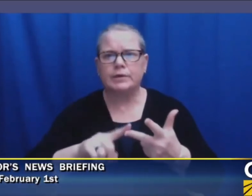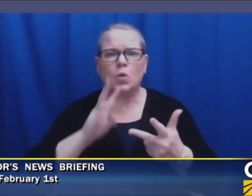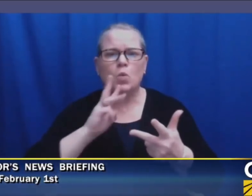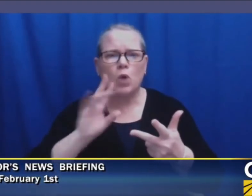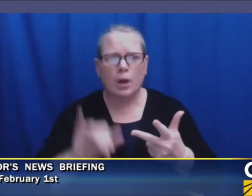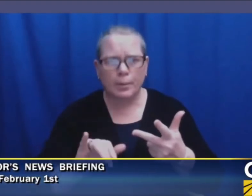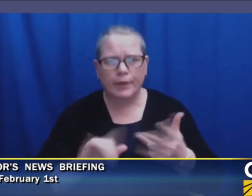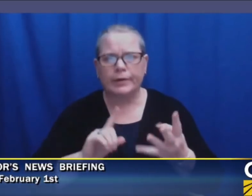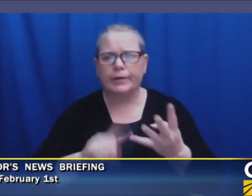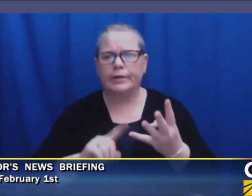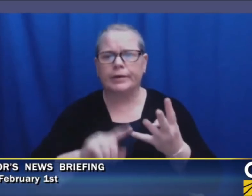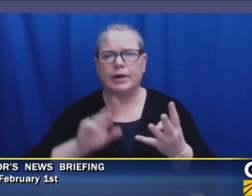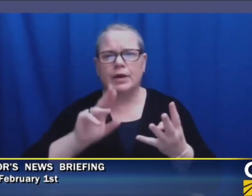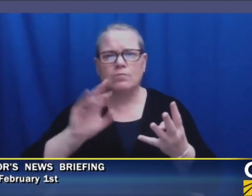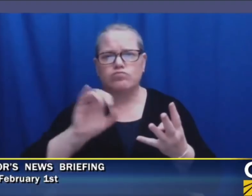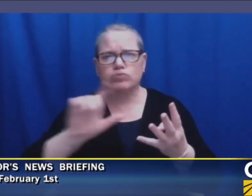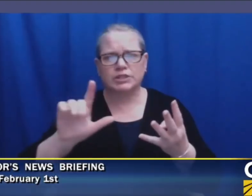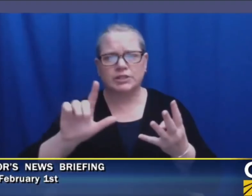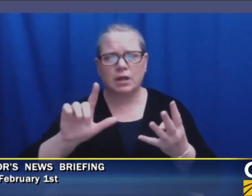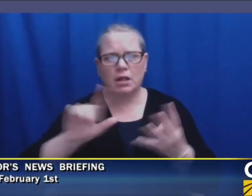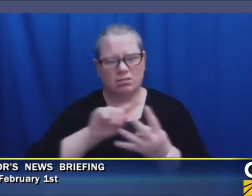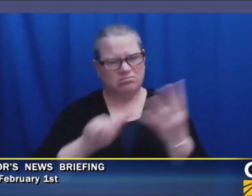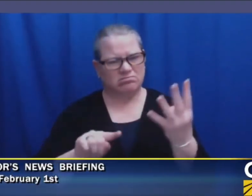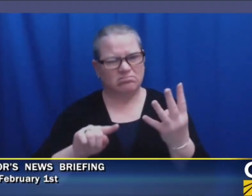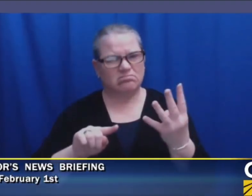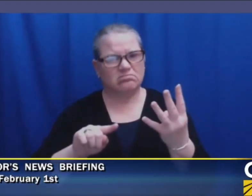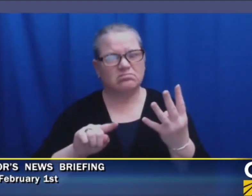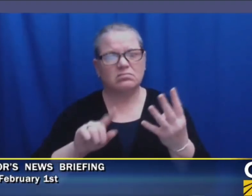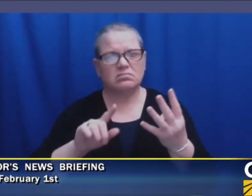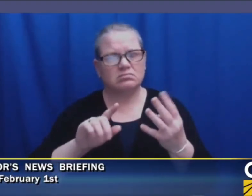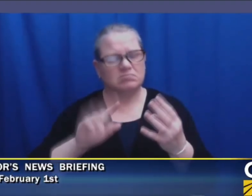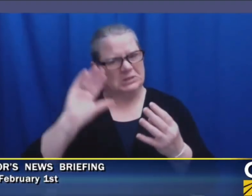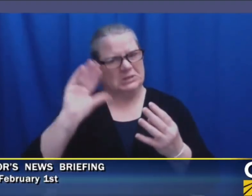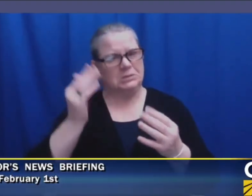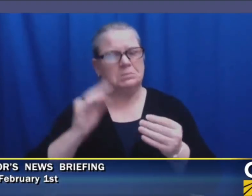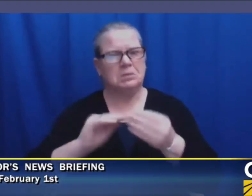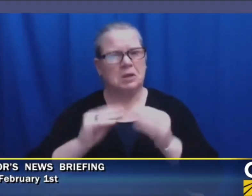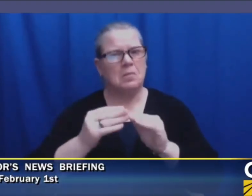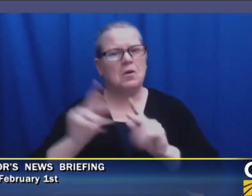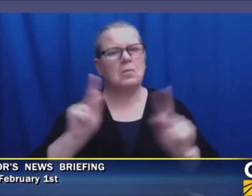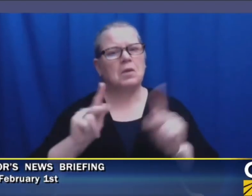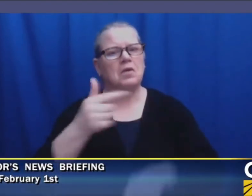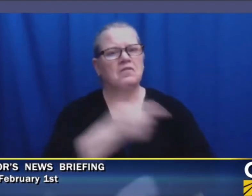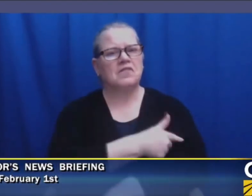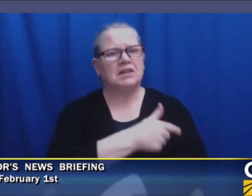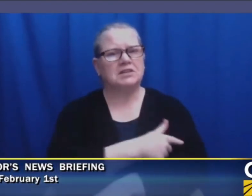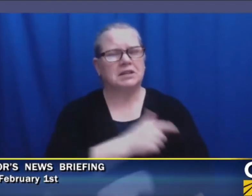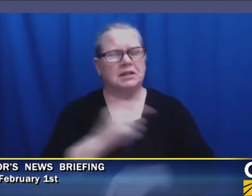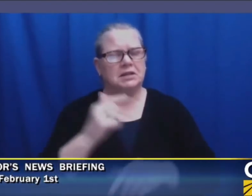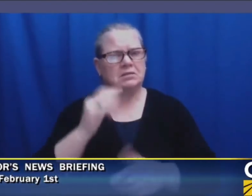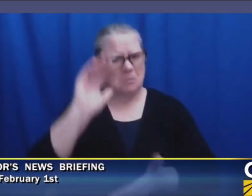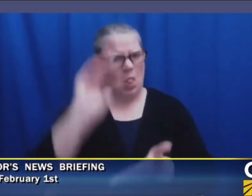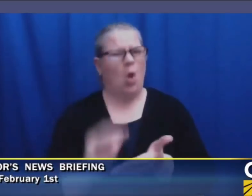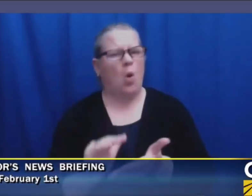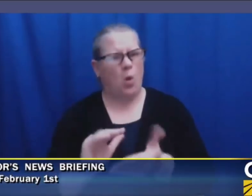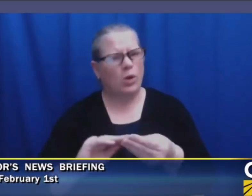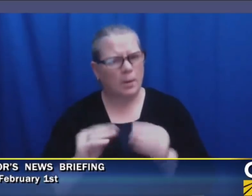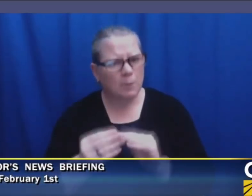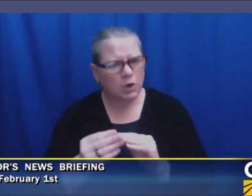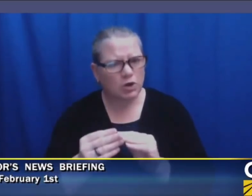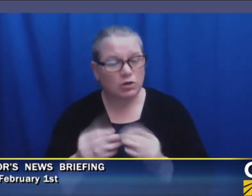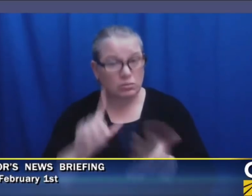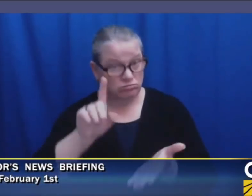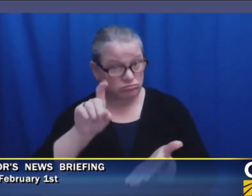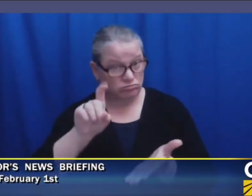of vaccinating people. Is there some concern that some of our cities